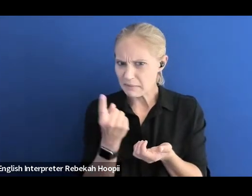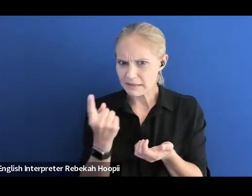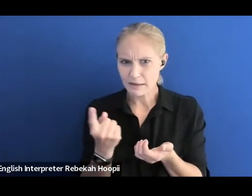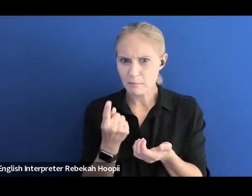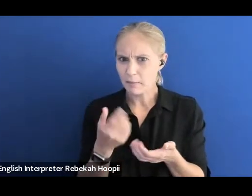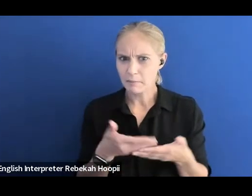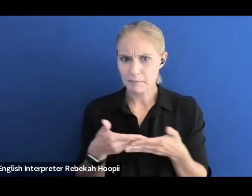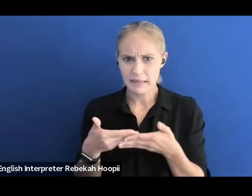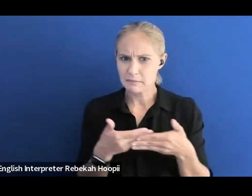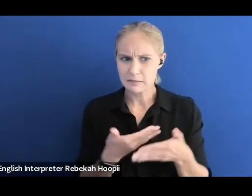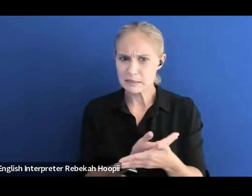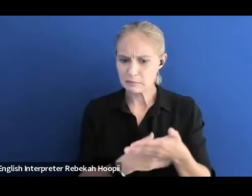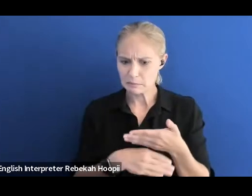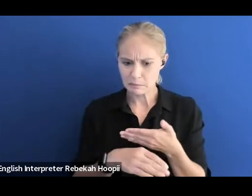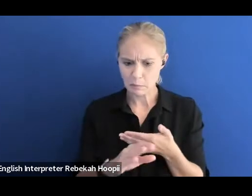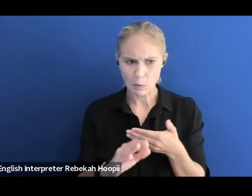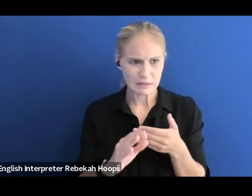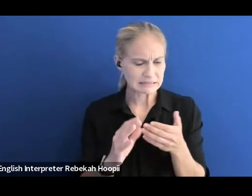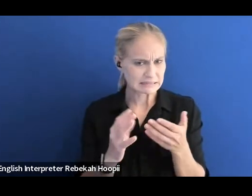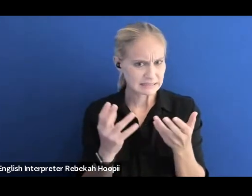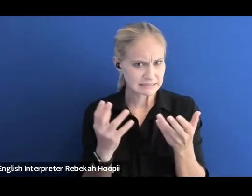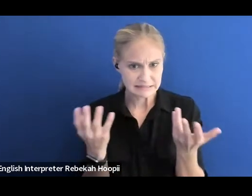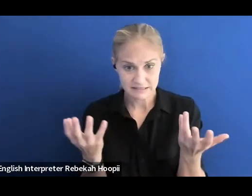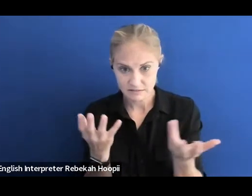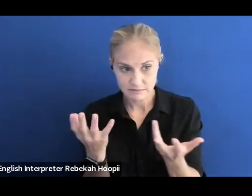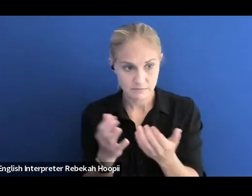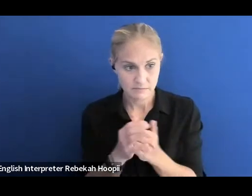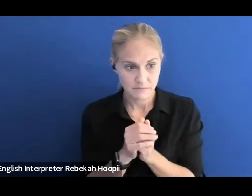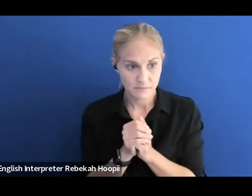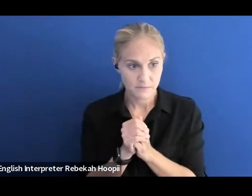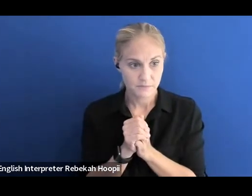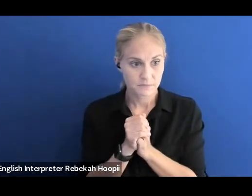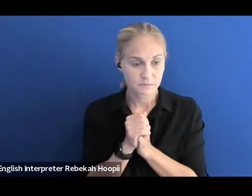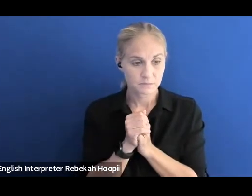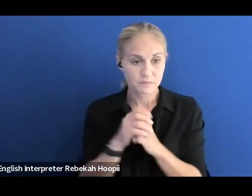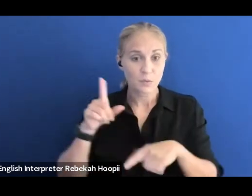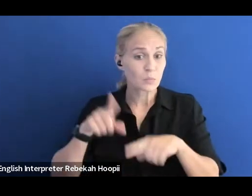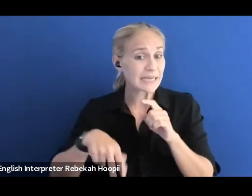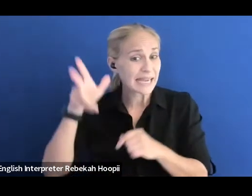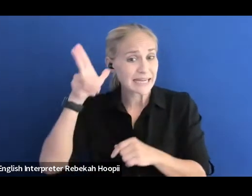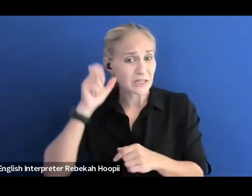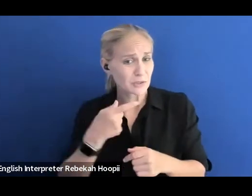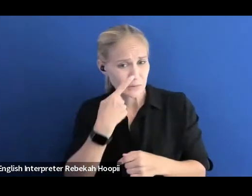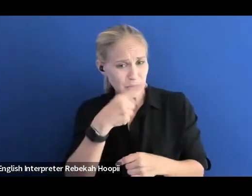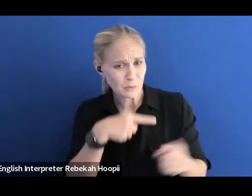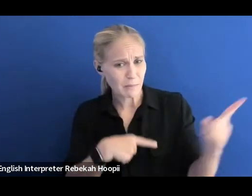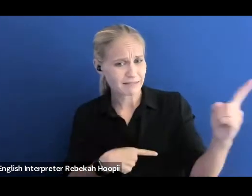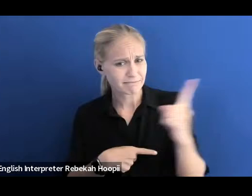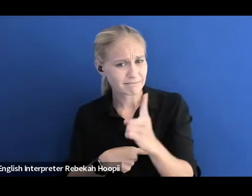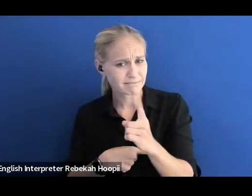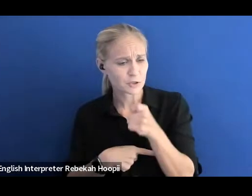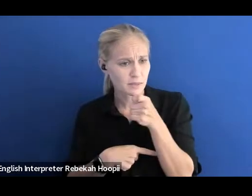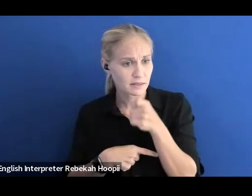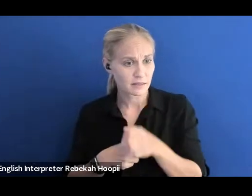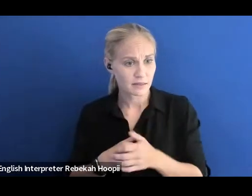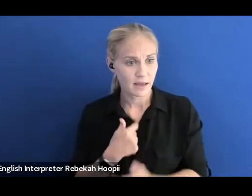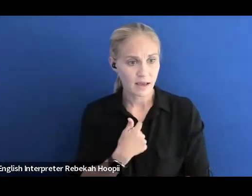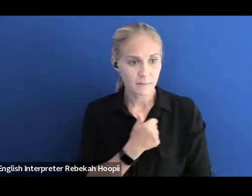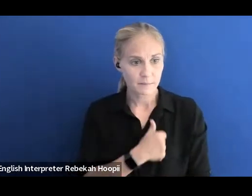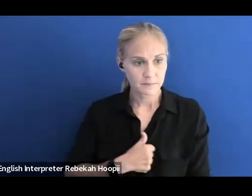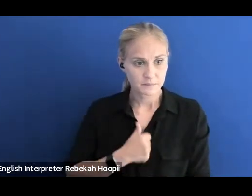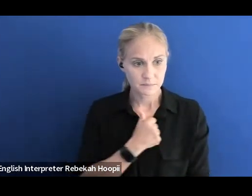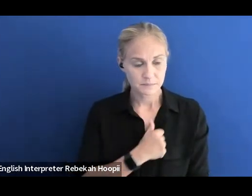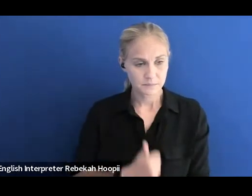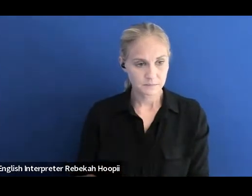die. And if I could take it a step closer, that is all I'm going to do for you. Okay. And they call them jellyfish